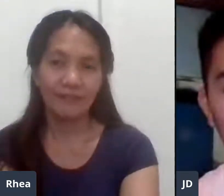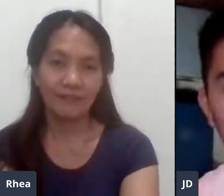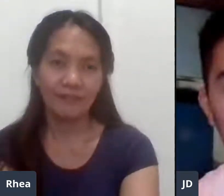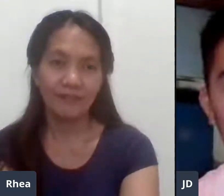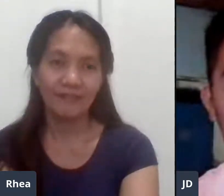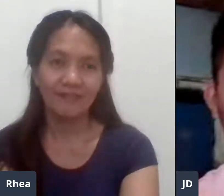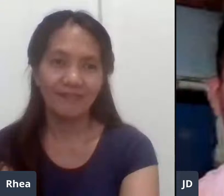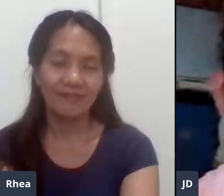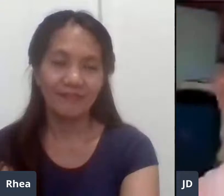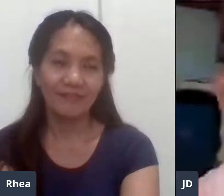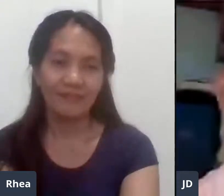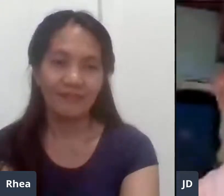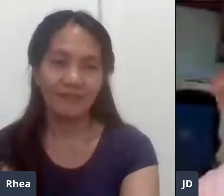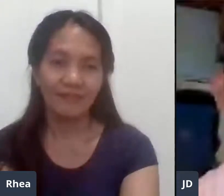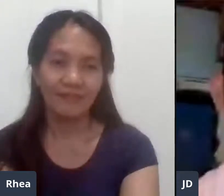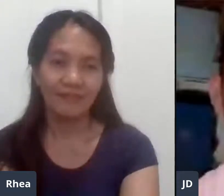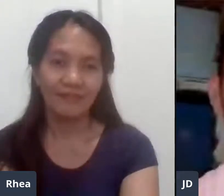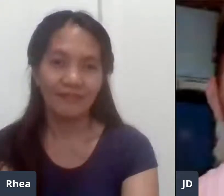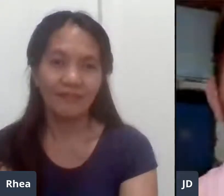learn.depedmandaluyong.org website. Again, it's